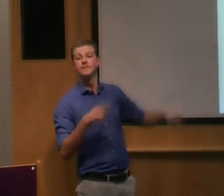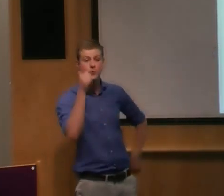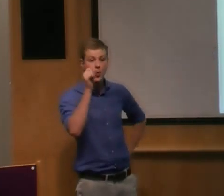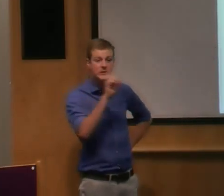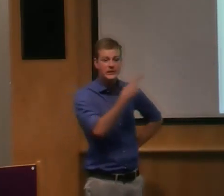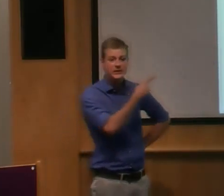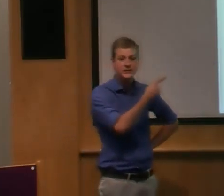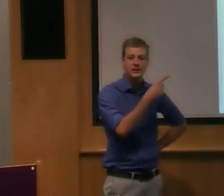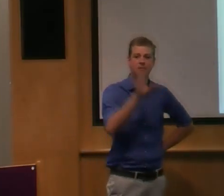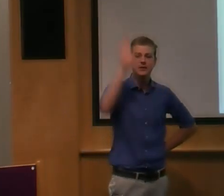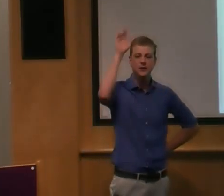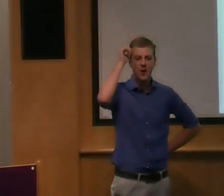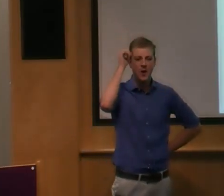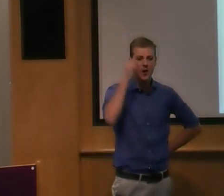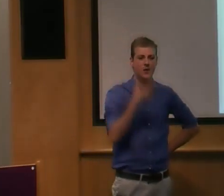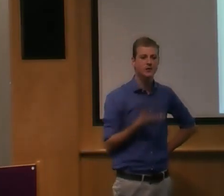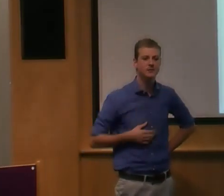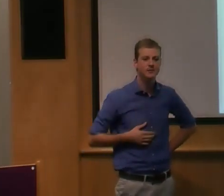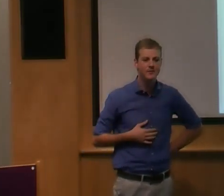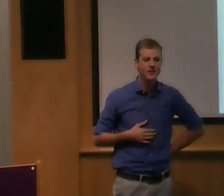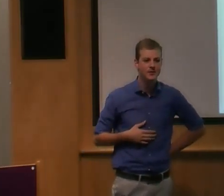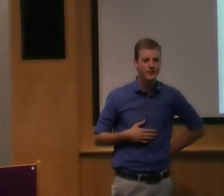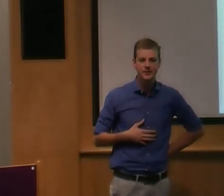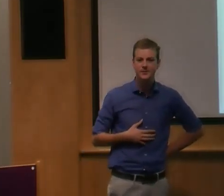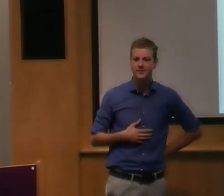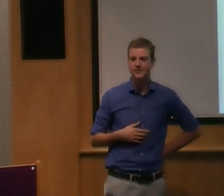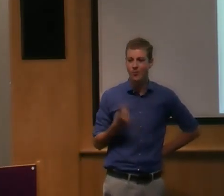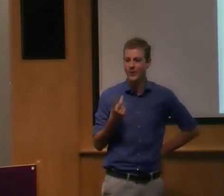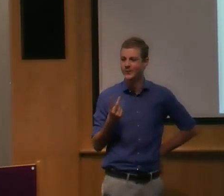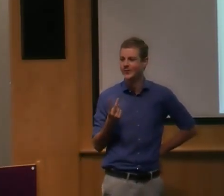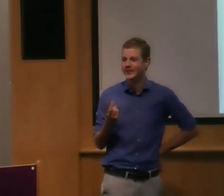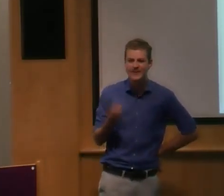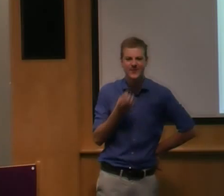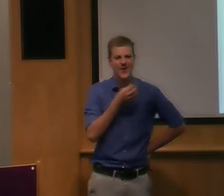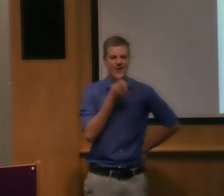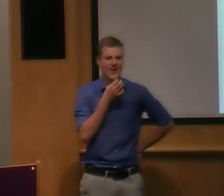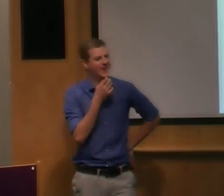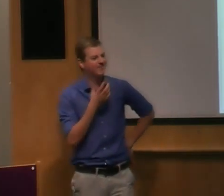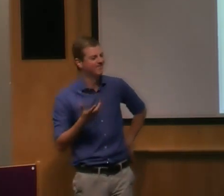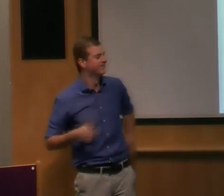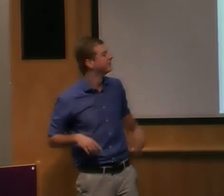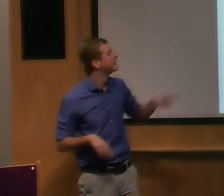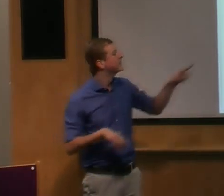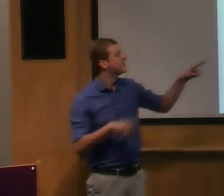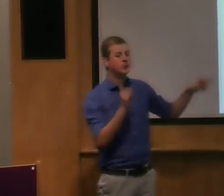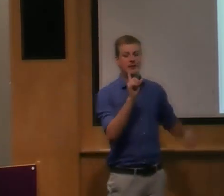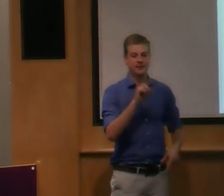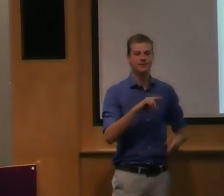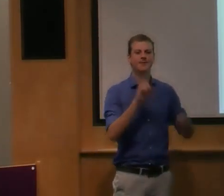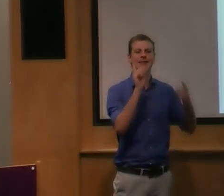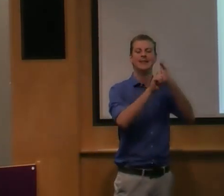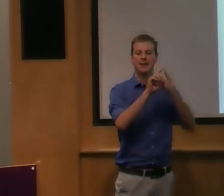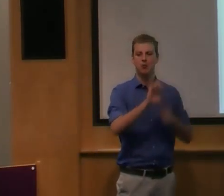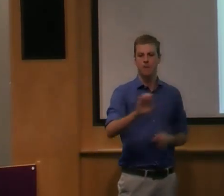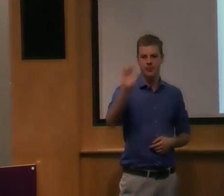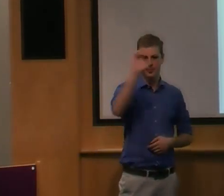EDSU. Do all of you know, can anyone put their hands up if they know what the EDSU is? Just a few. Okay. It's